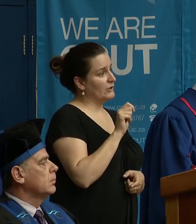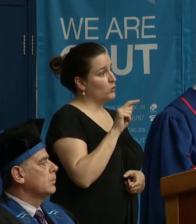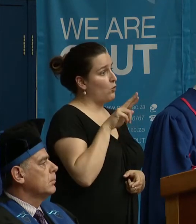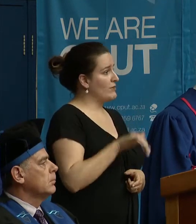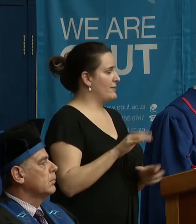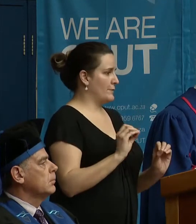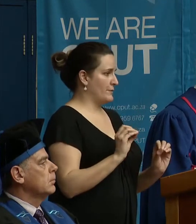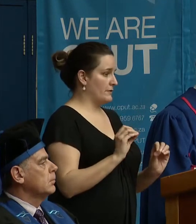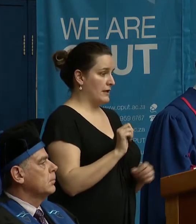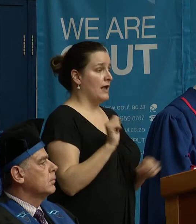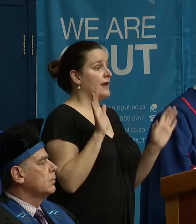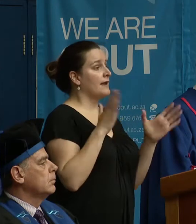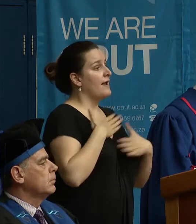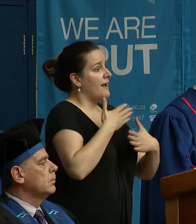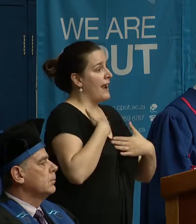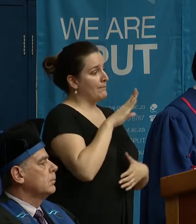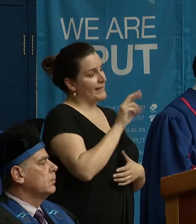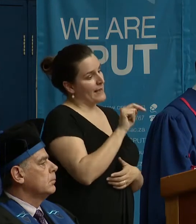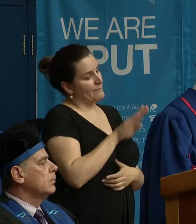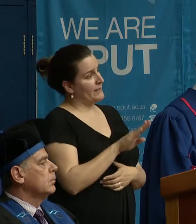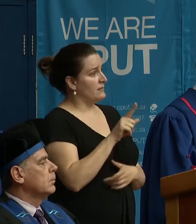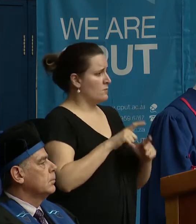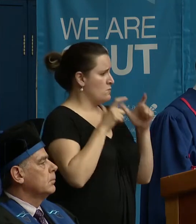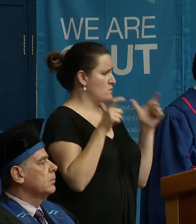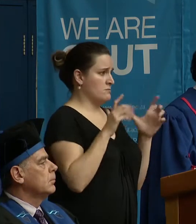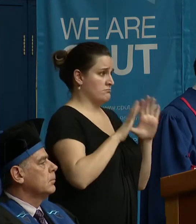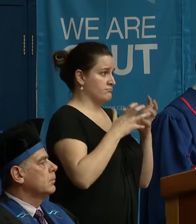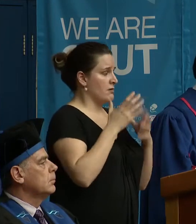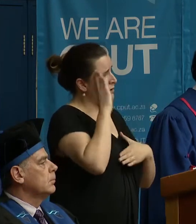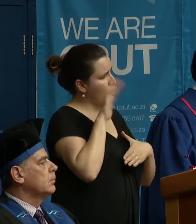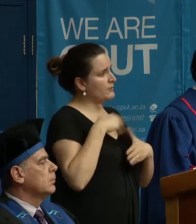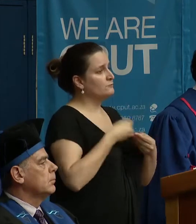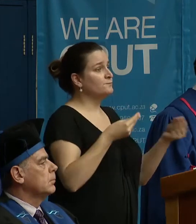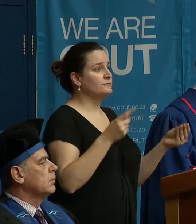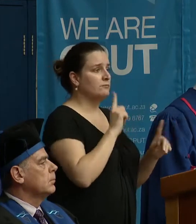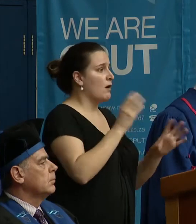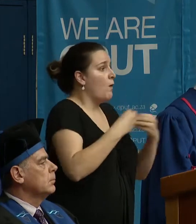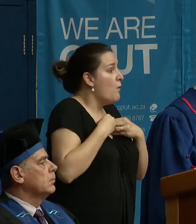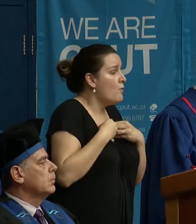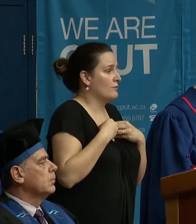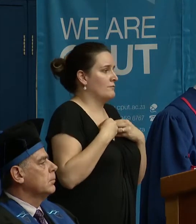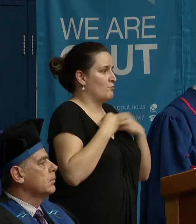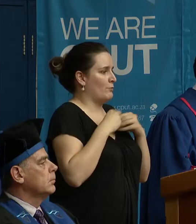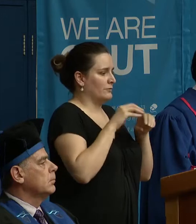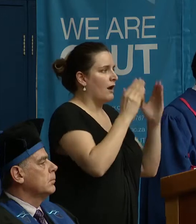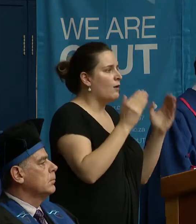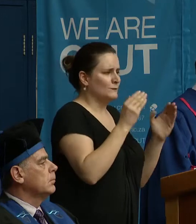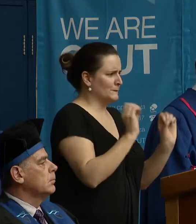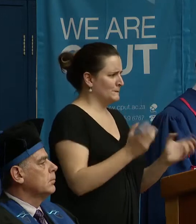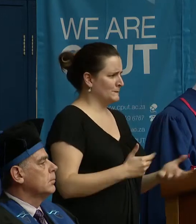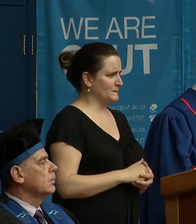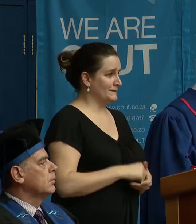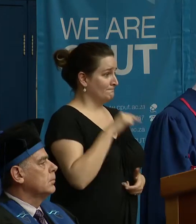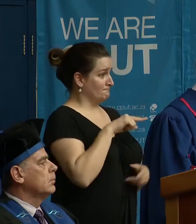Airbnb, which is the world's largest accommodation provider, owns no real estate. These businesses have